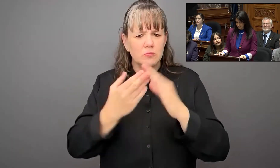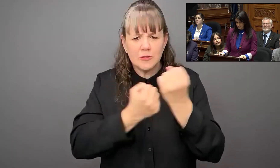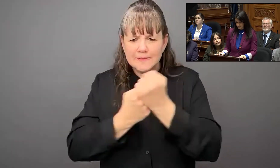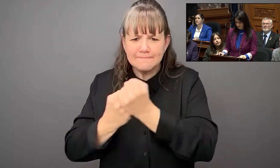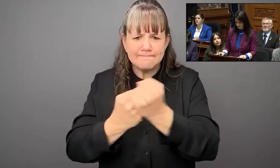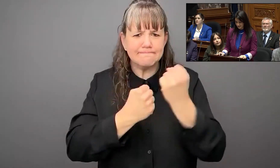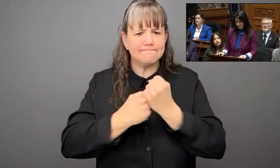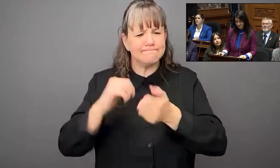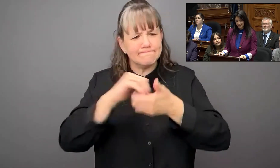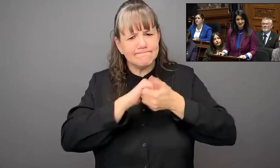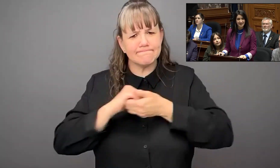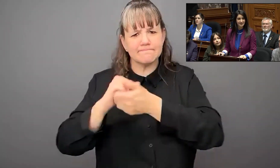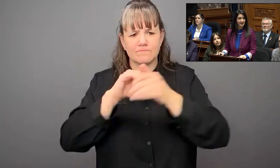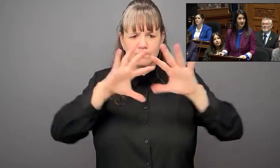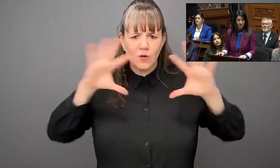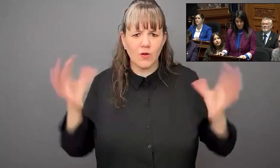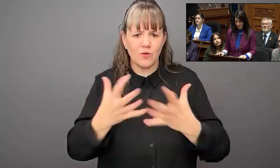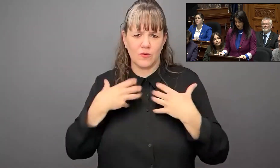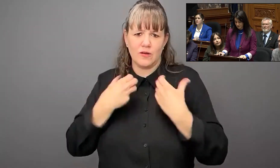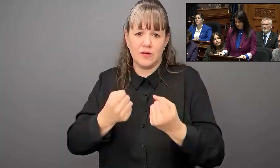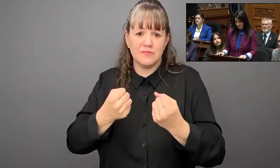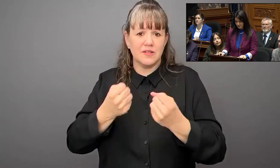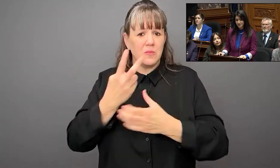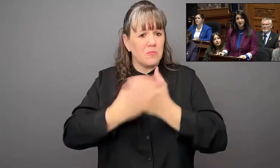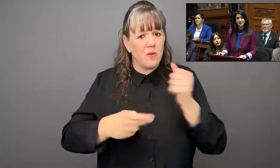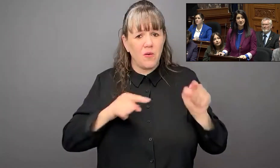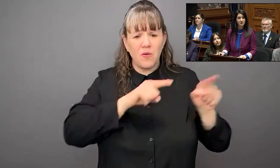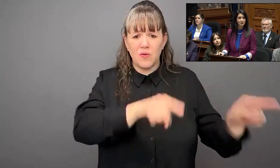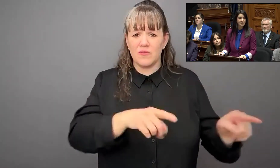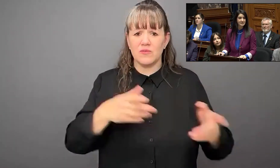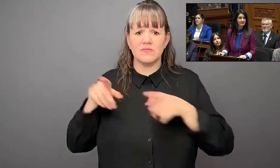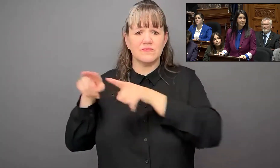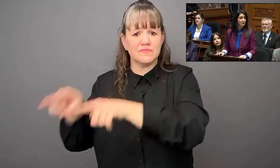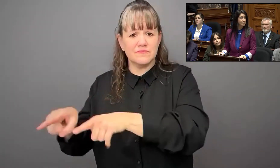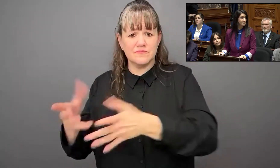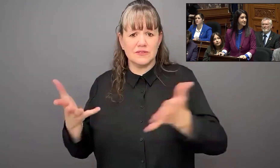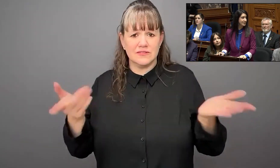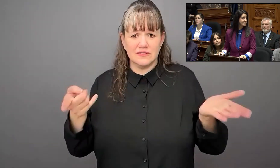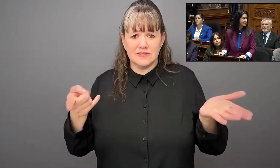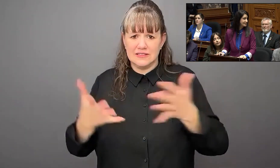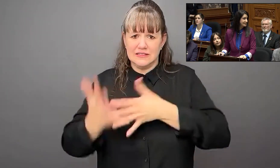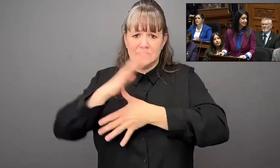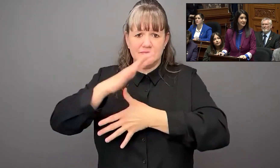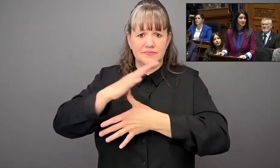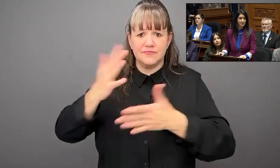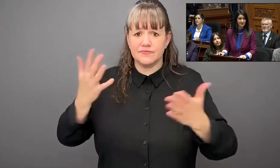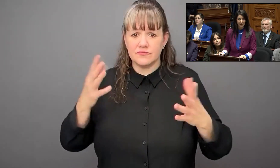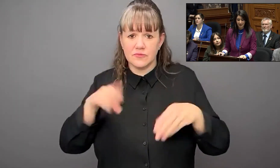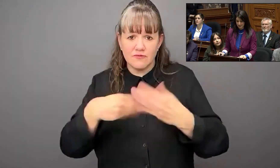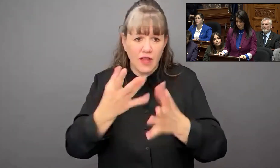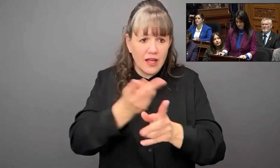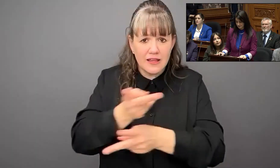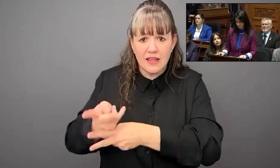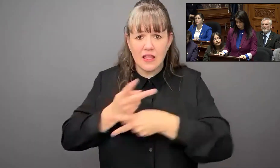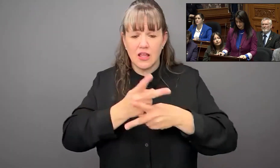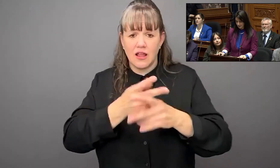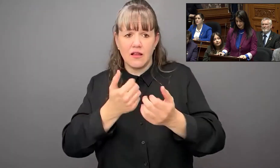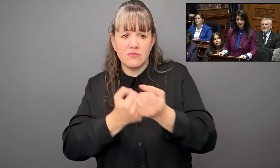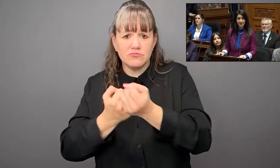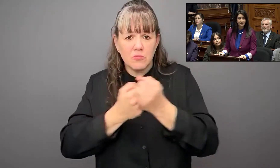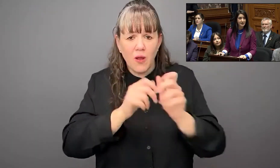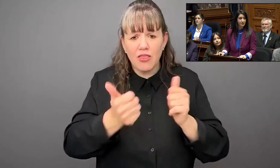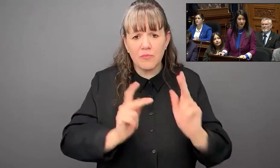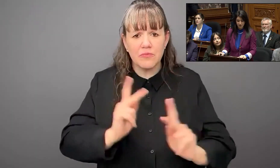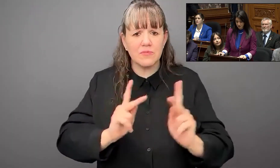both traditions is the idea that caring for others is not just a choice or a responsibility, but a source of happiness.